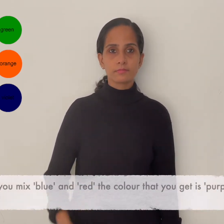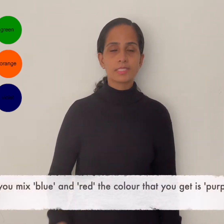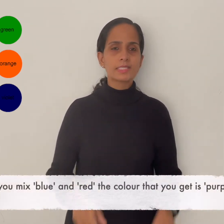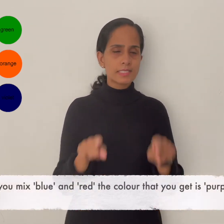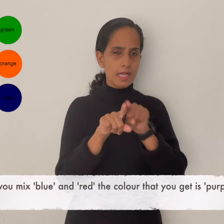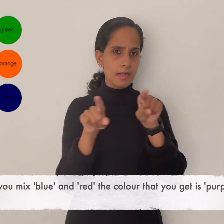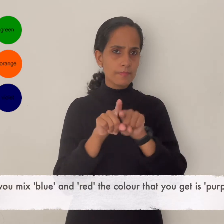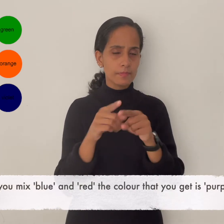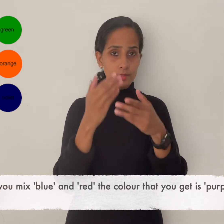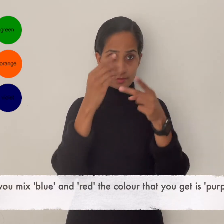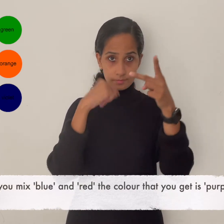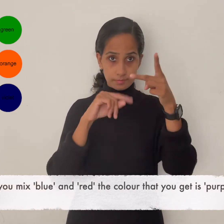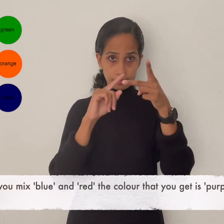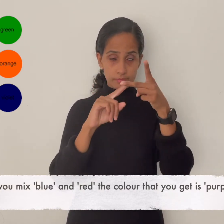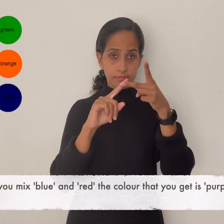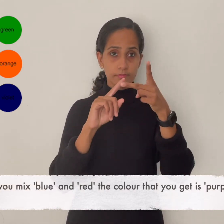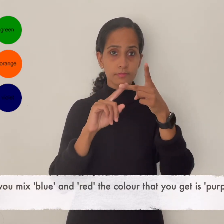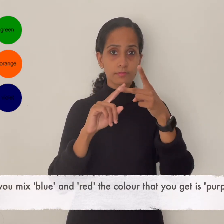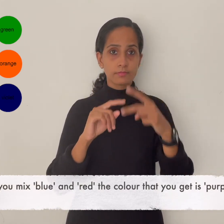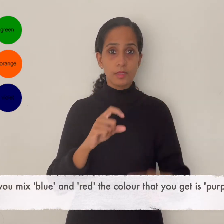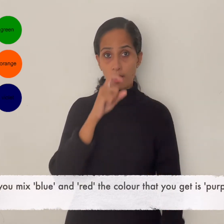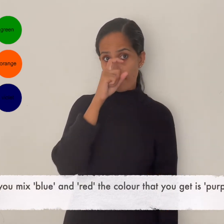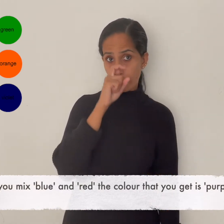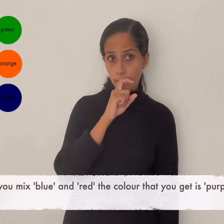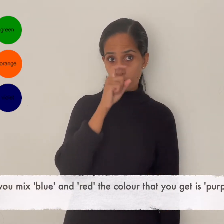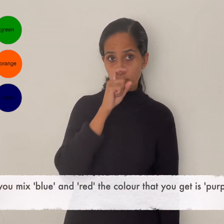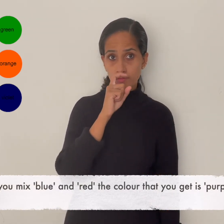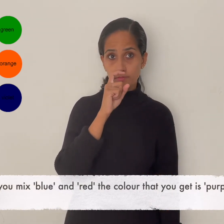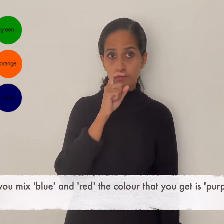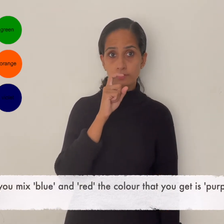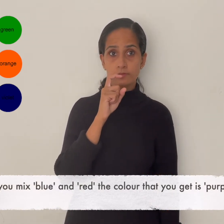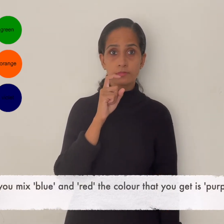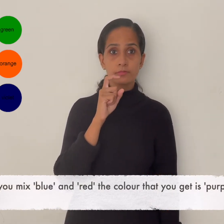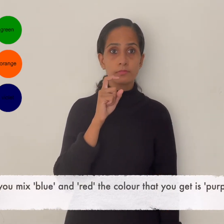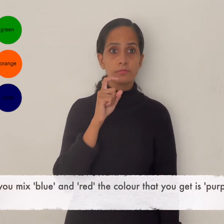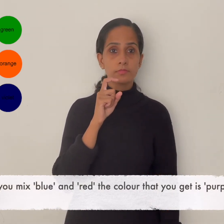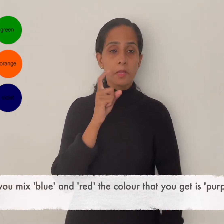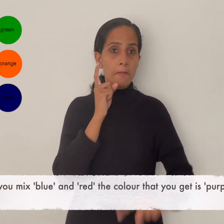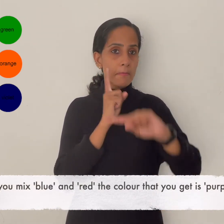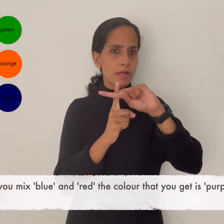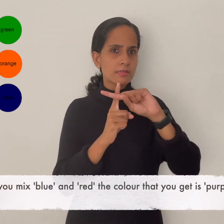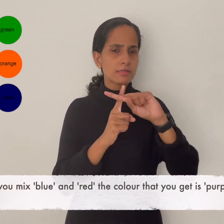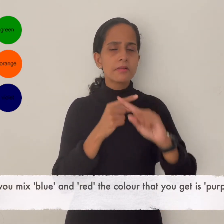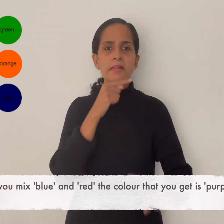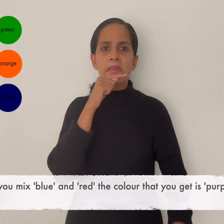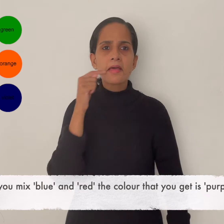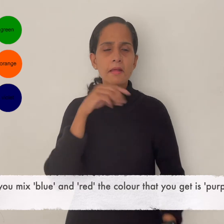Similarly, when you mix blue and red,